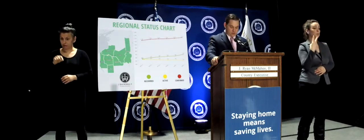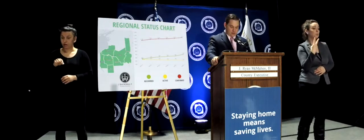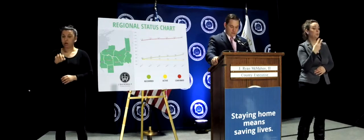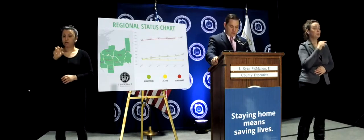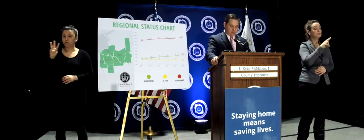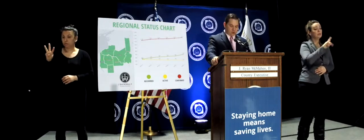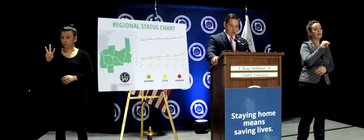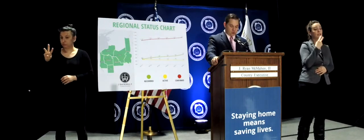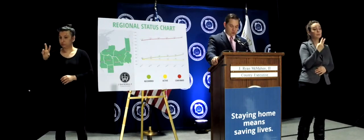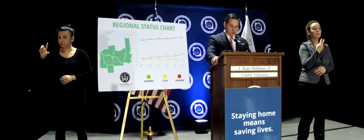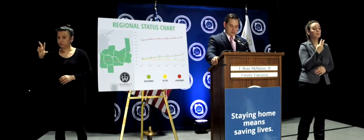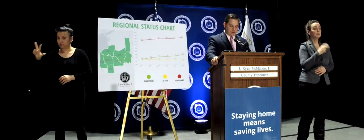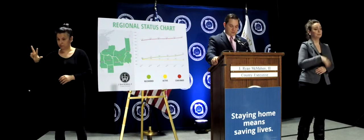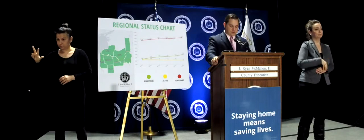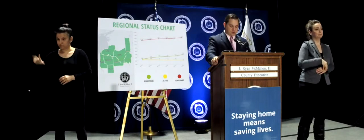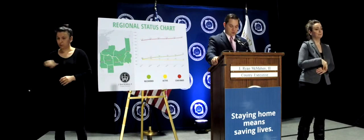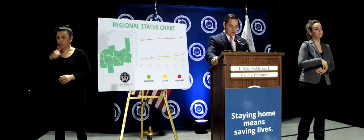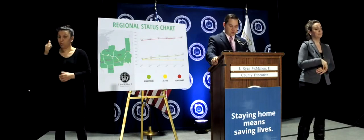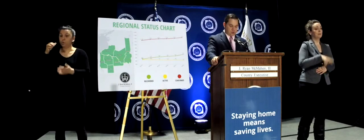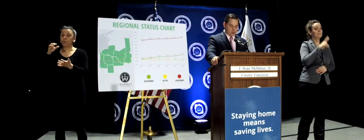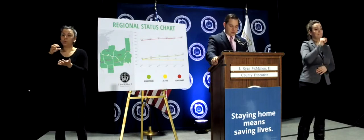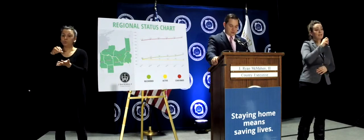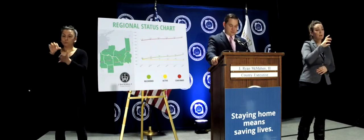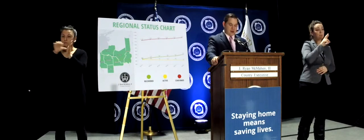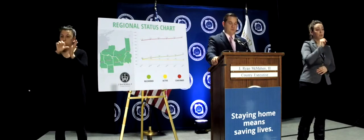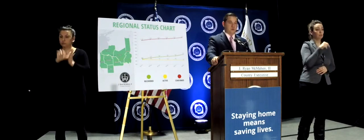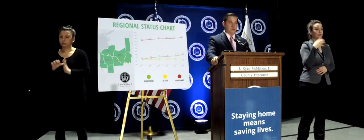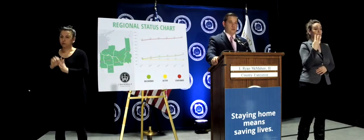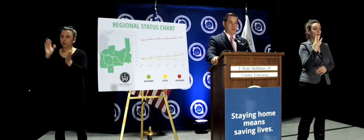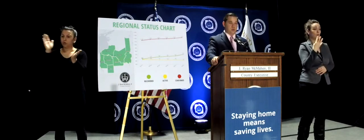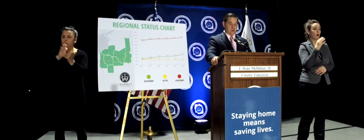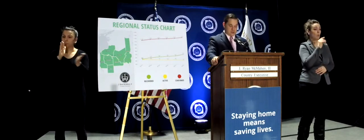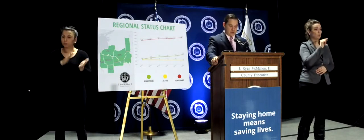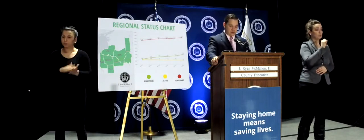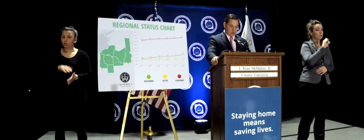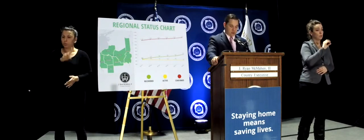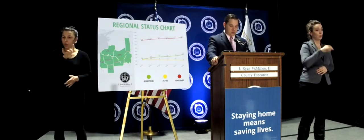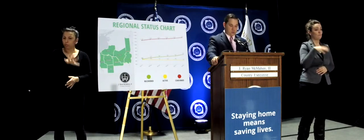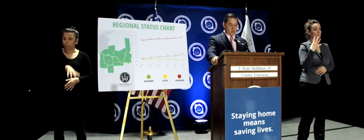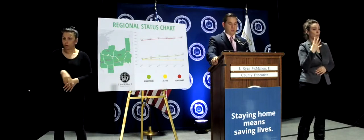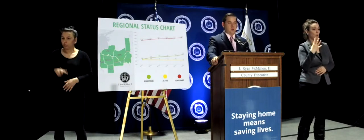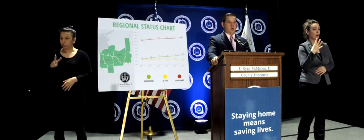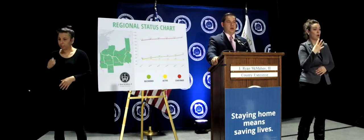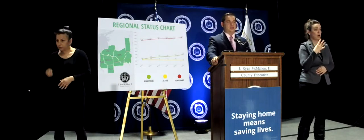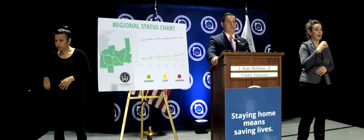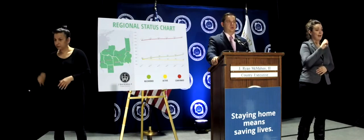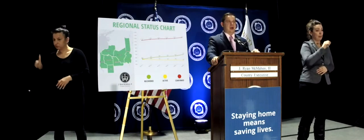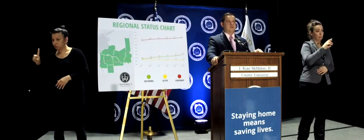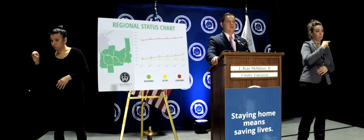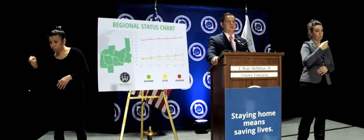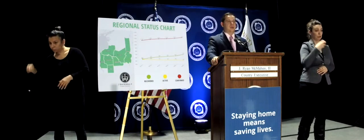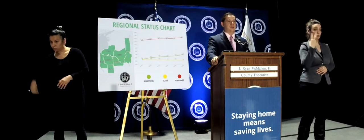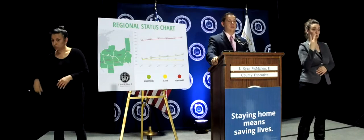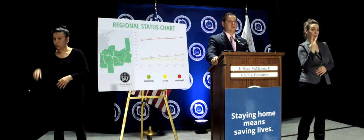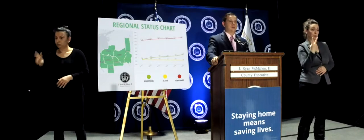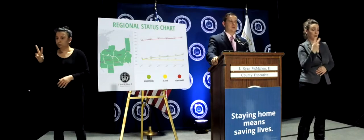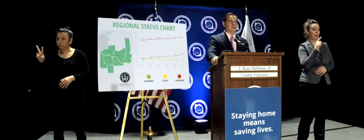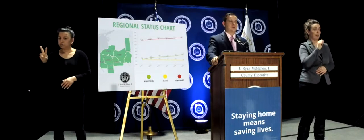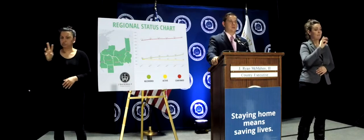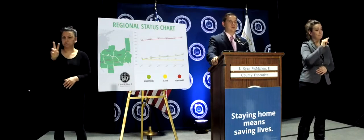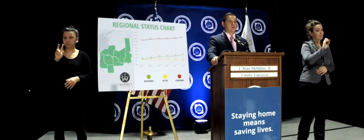3. Town of Elbridge, 2. Town of Fabius, 2. Town of Spafford, 2. And Town of Tully, 2.